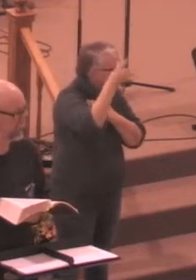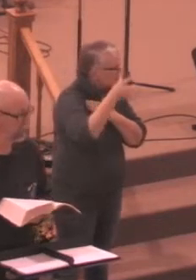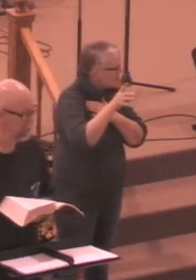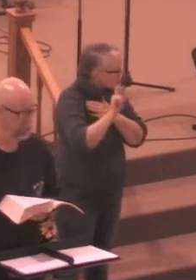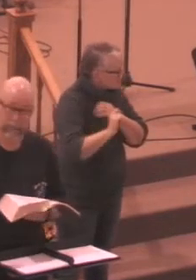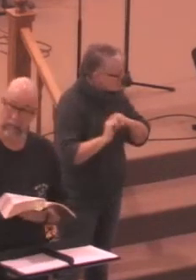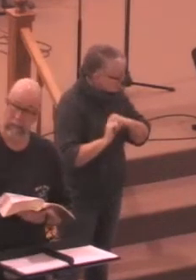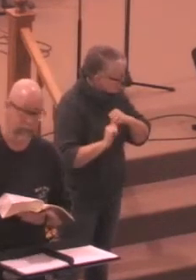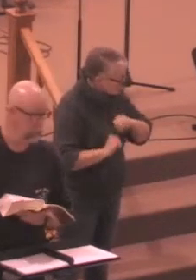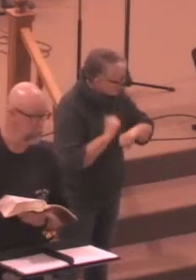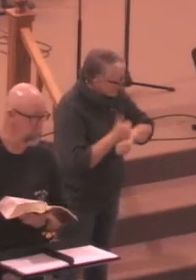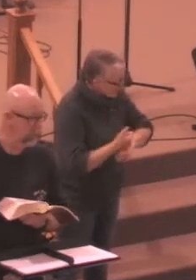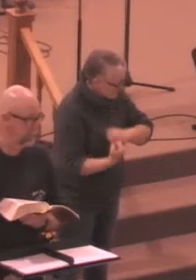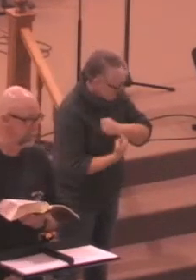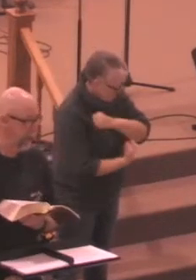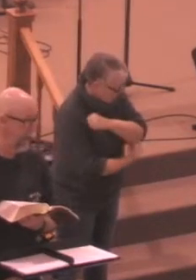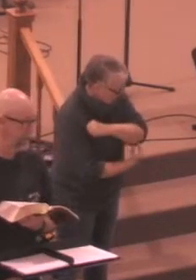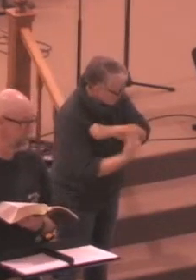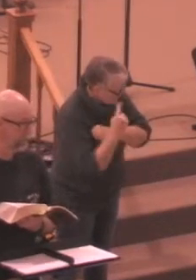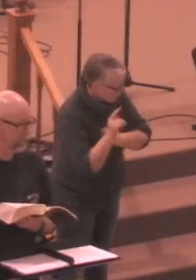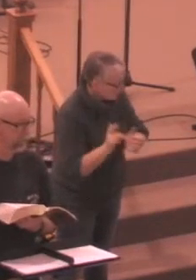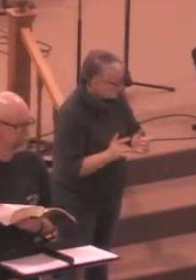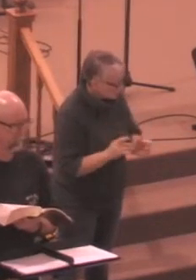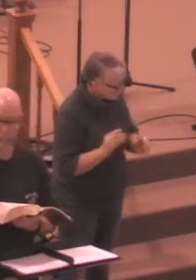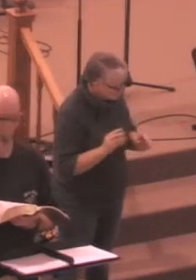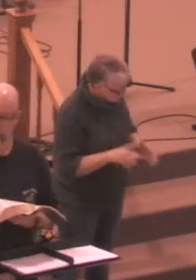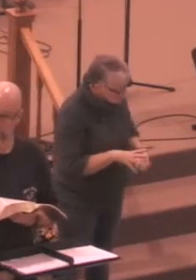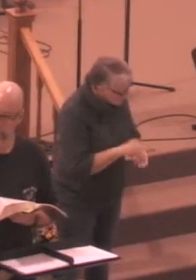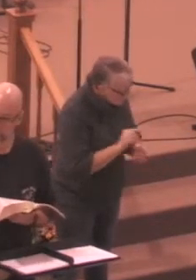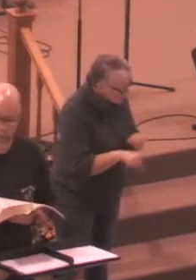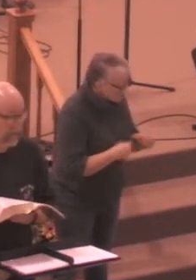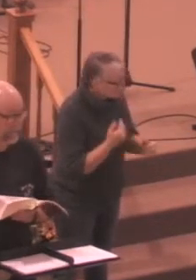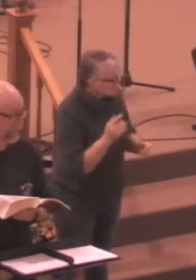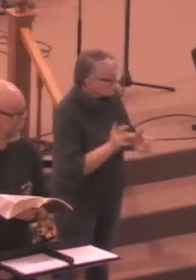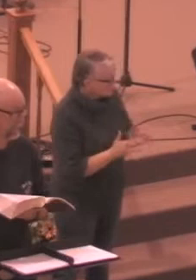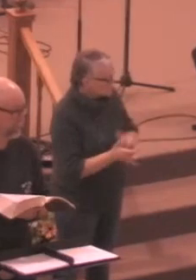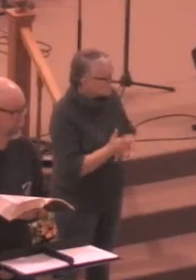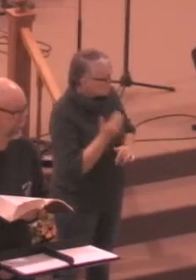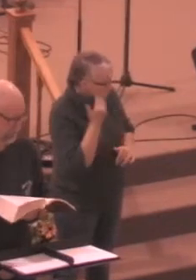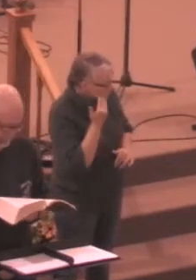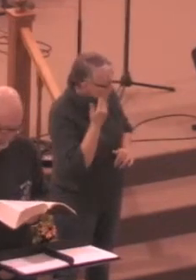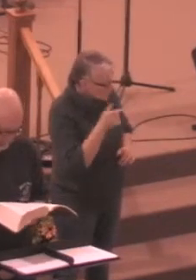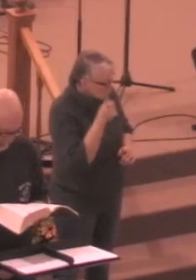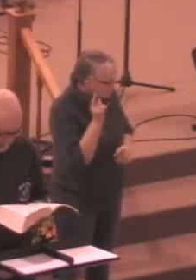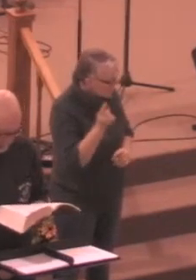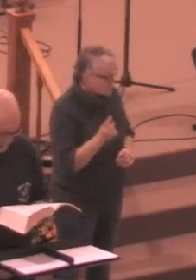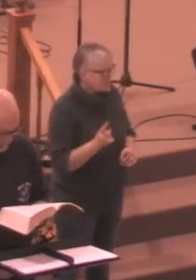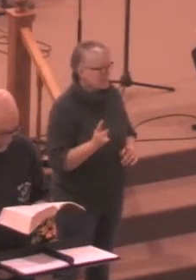foundation of Jesus Christ. They should just be adding to it and highlighting it up there.